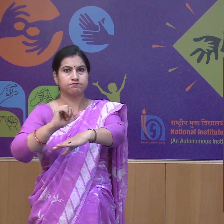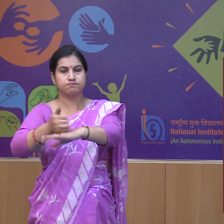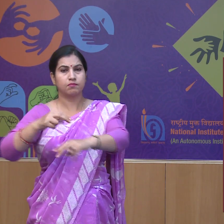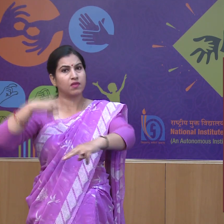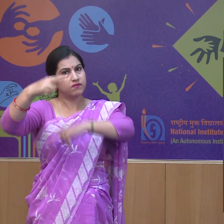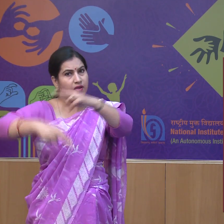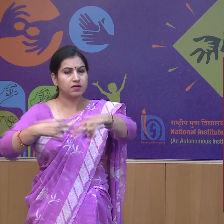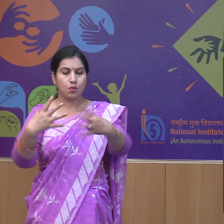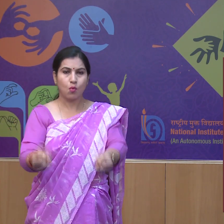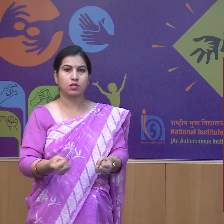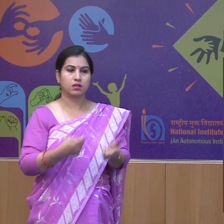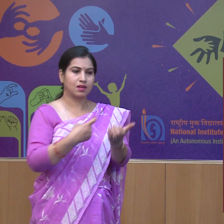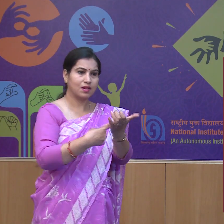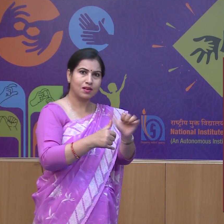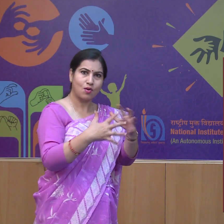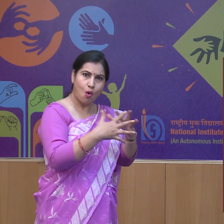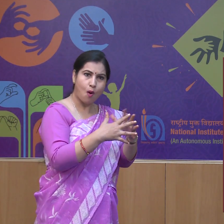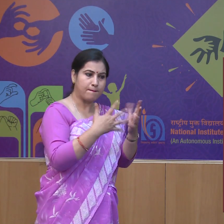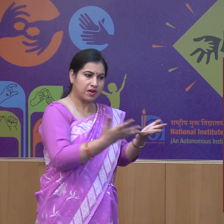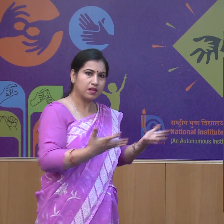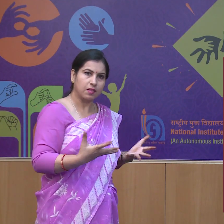as market for the finished goods.